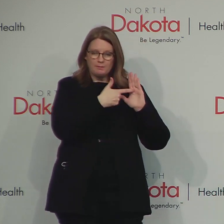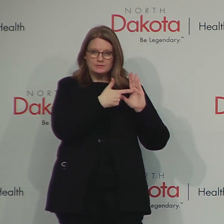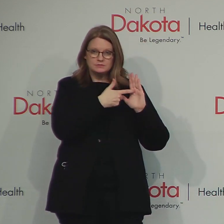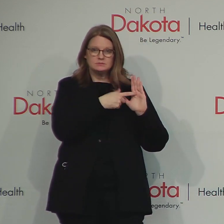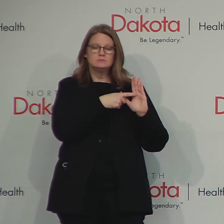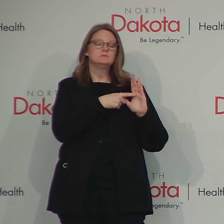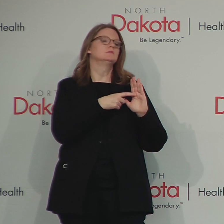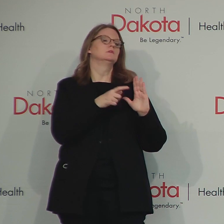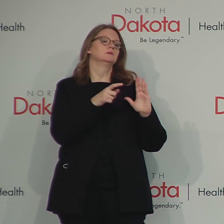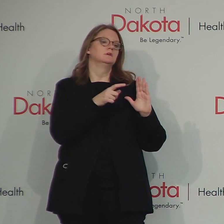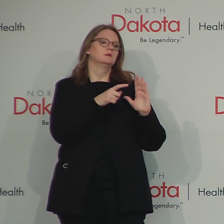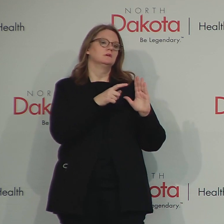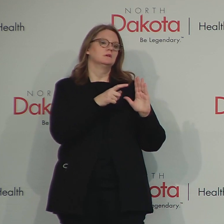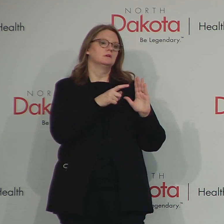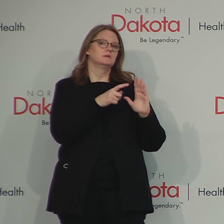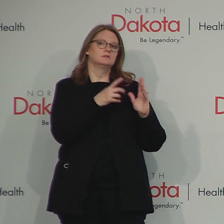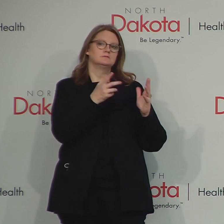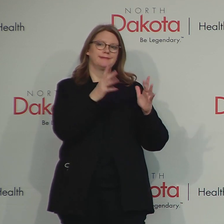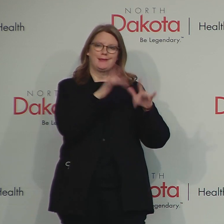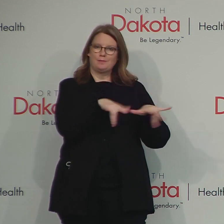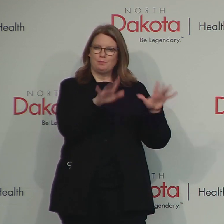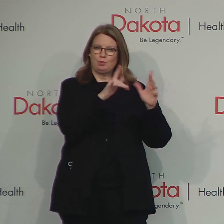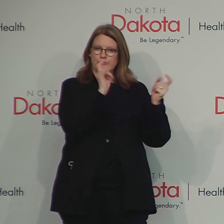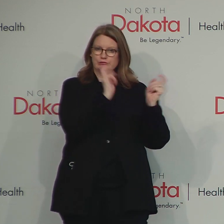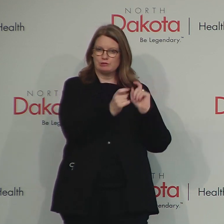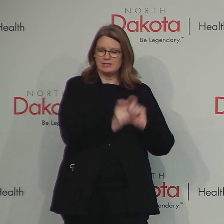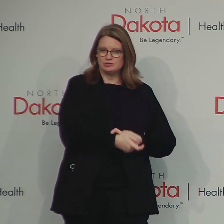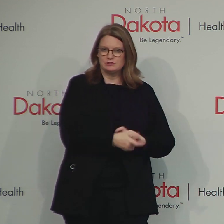requires software changes